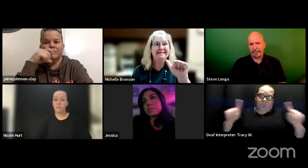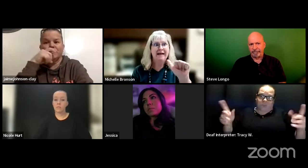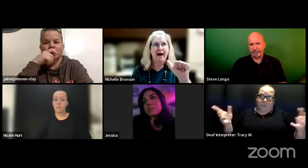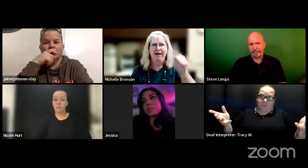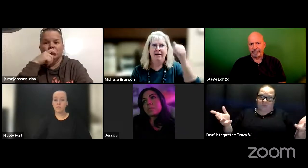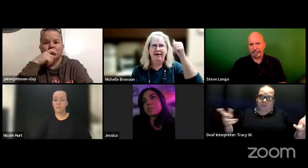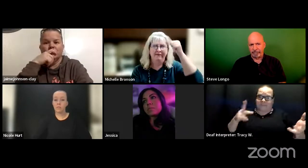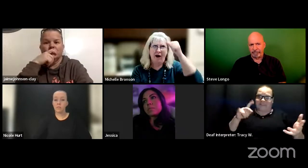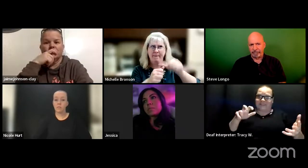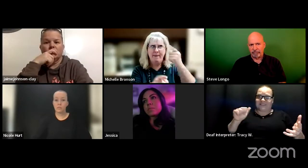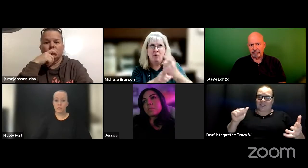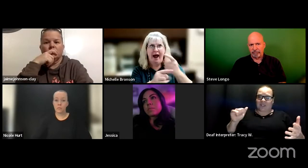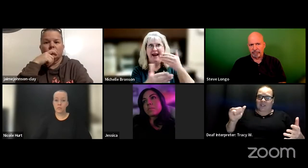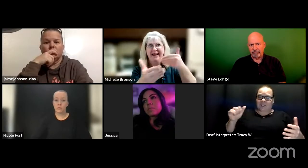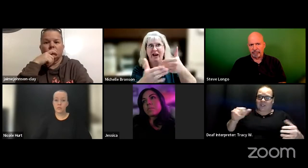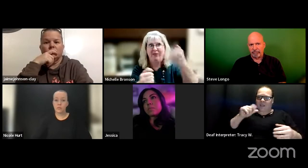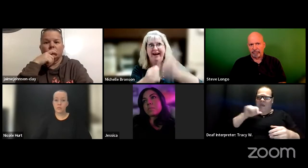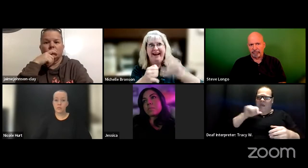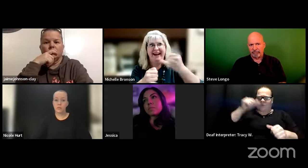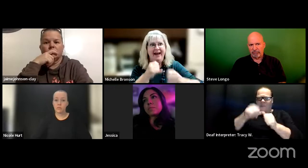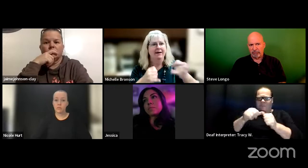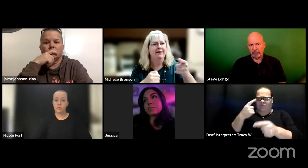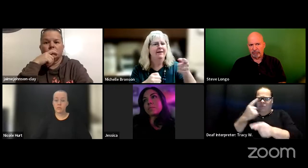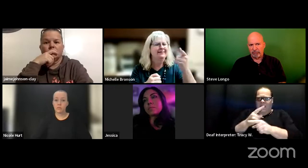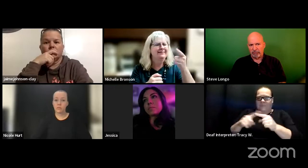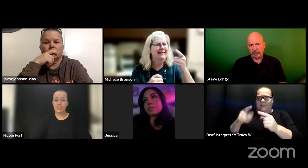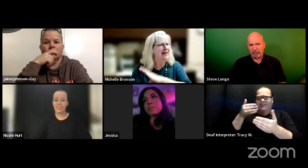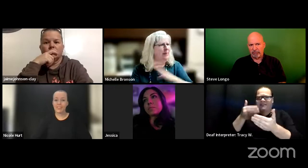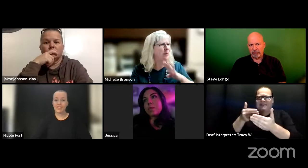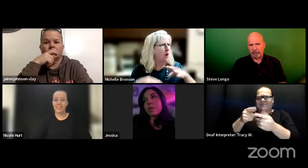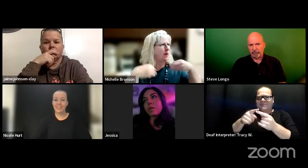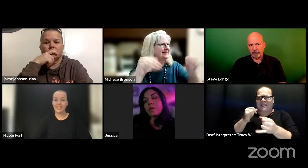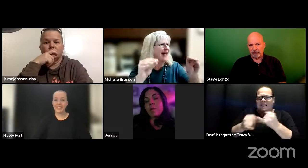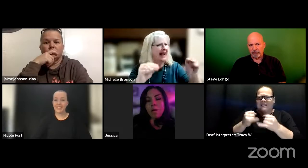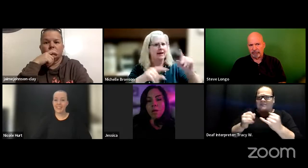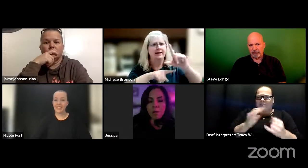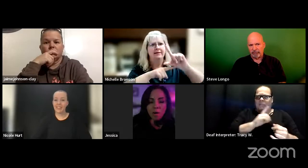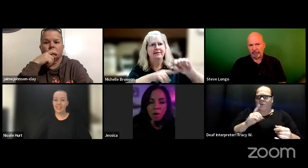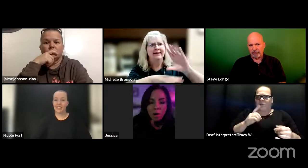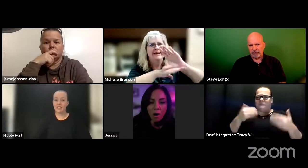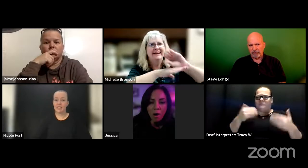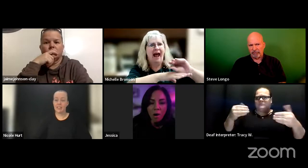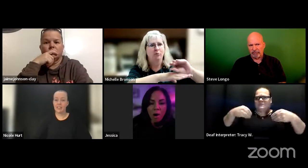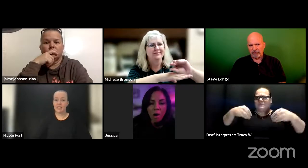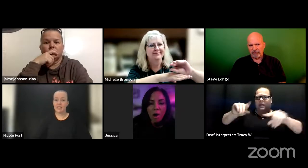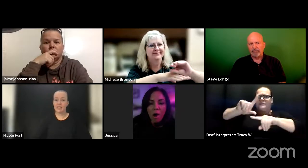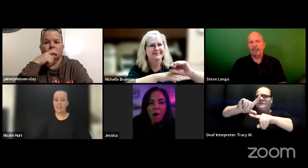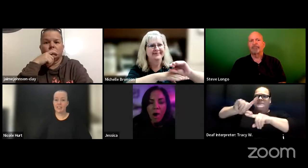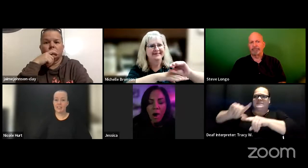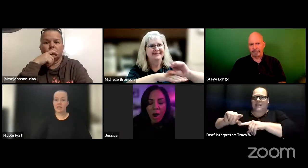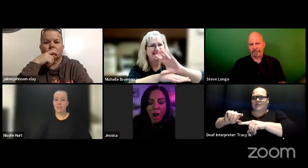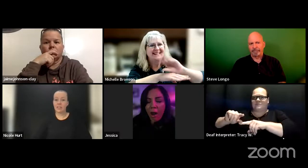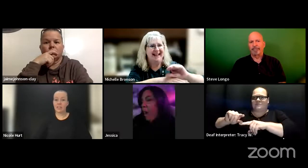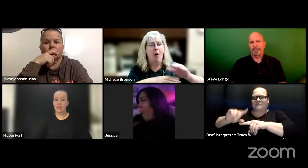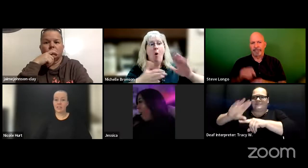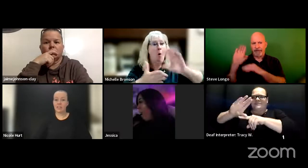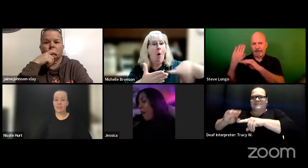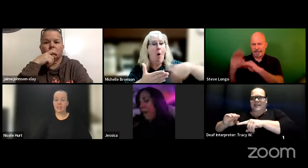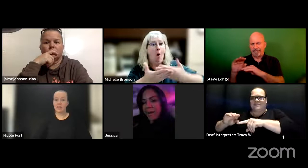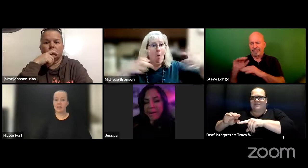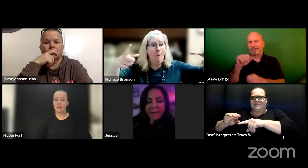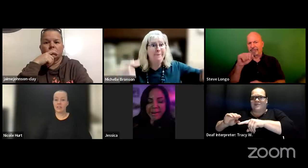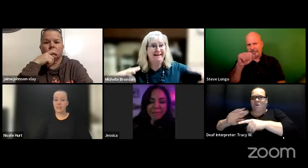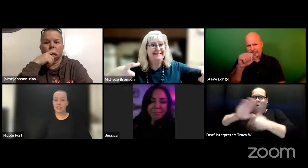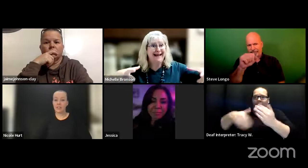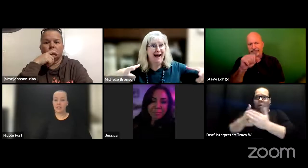And the pizza, if I remember correctly, lasted almost the whole time. I think the board at the very